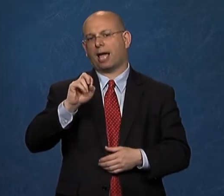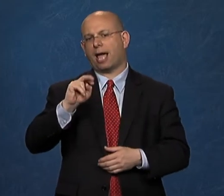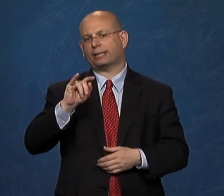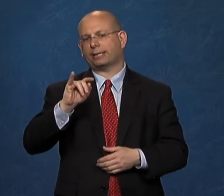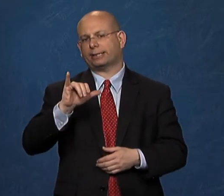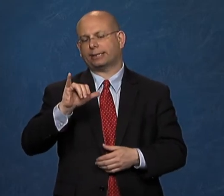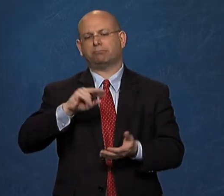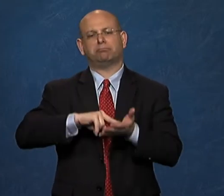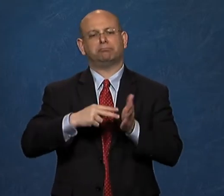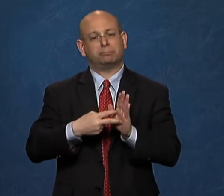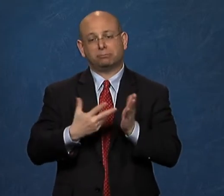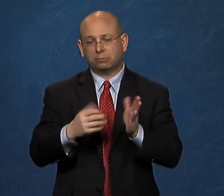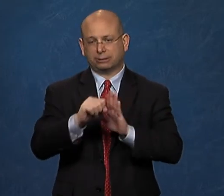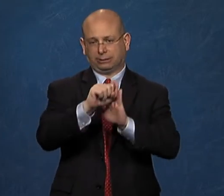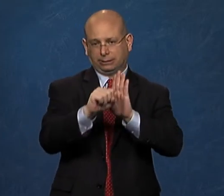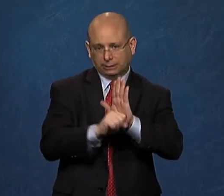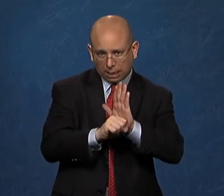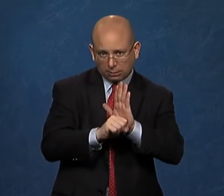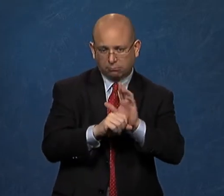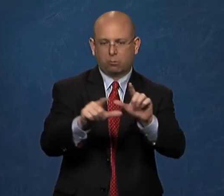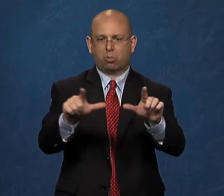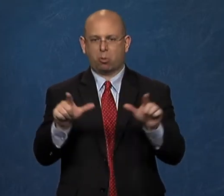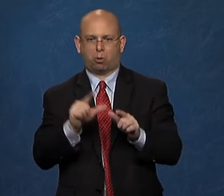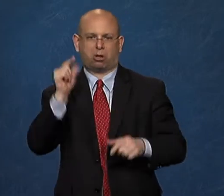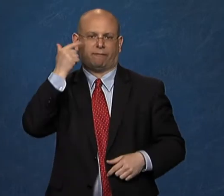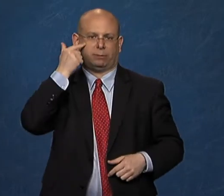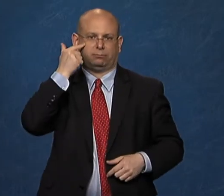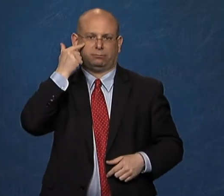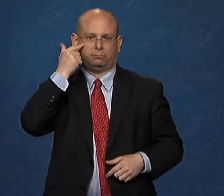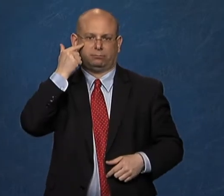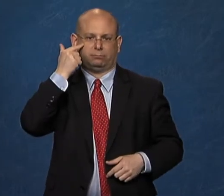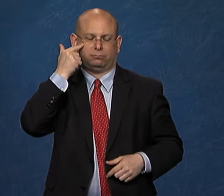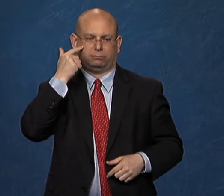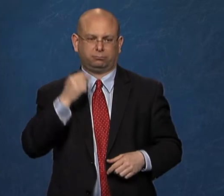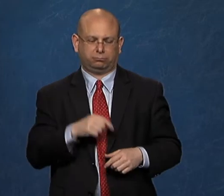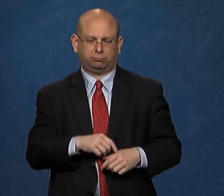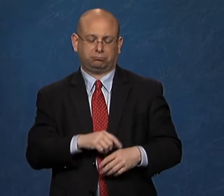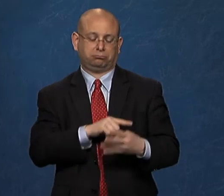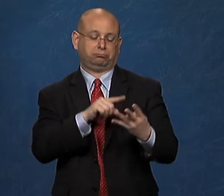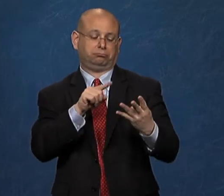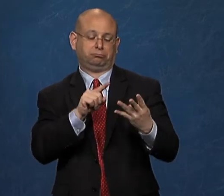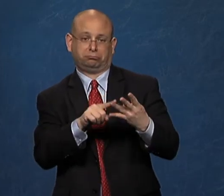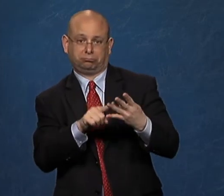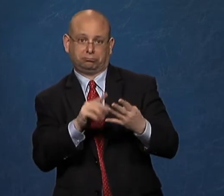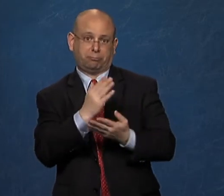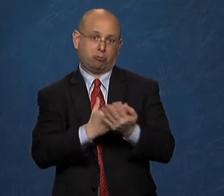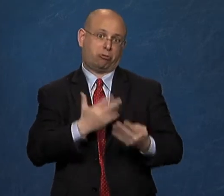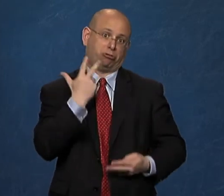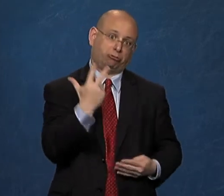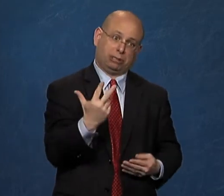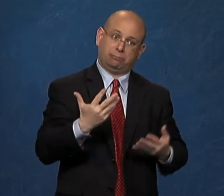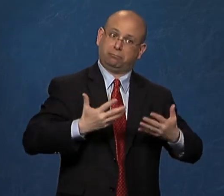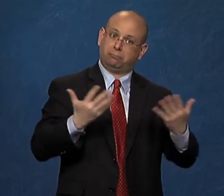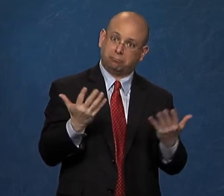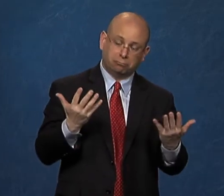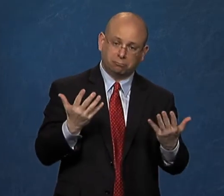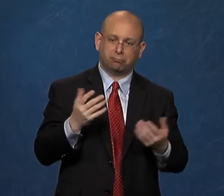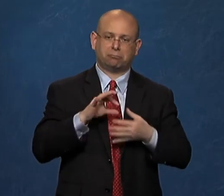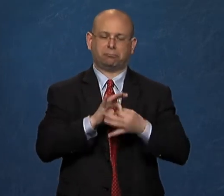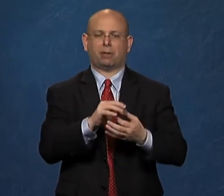to public entities, meaning state or local government entities. Part 3